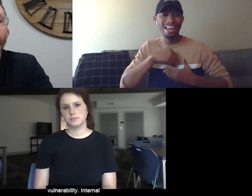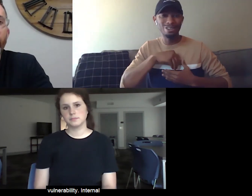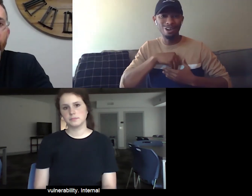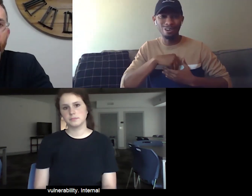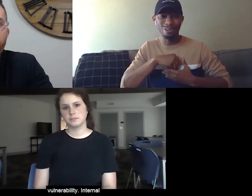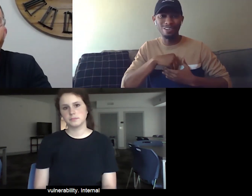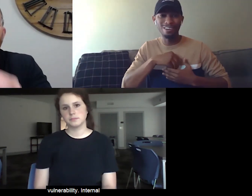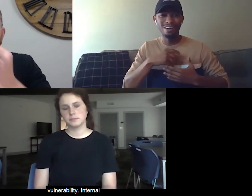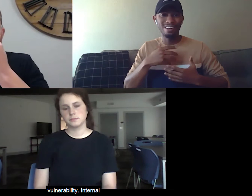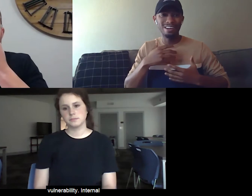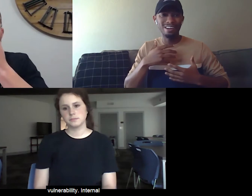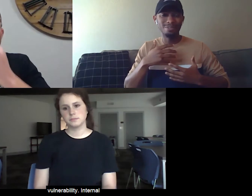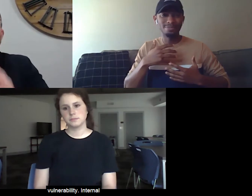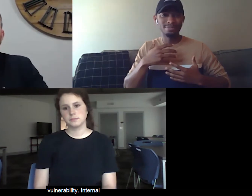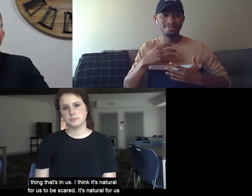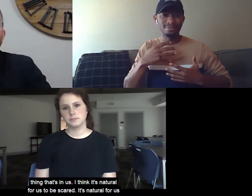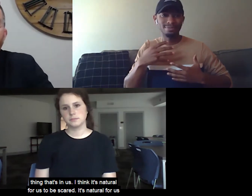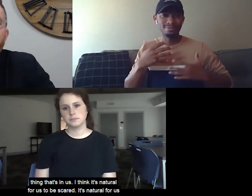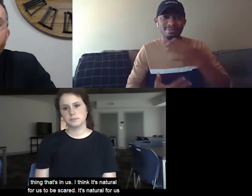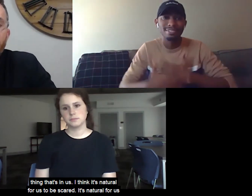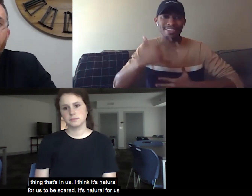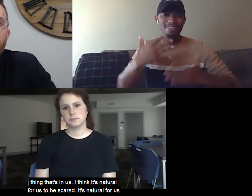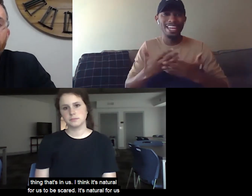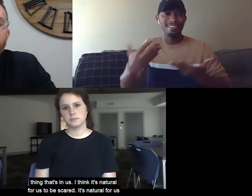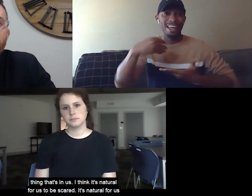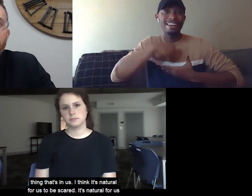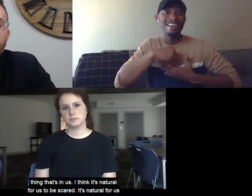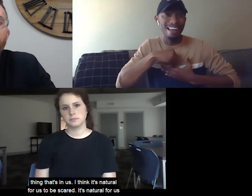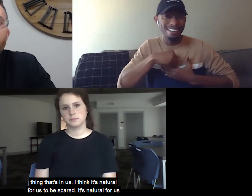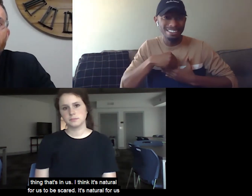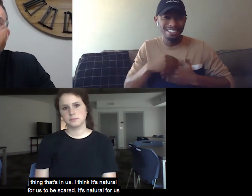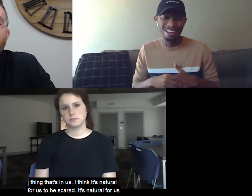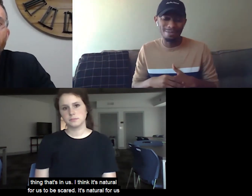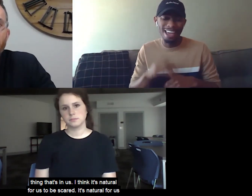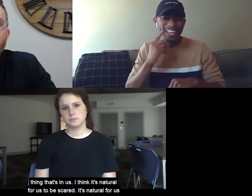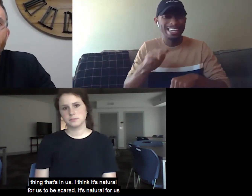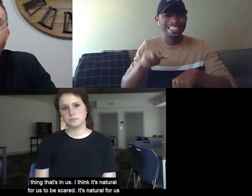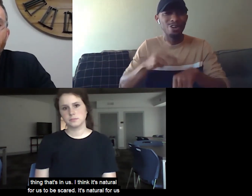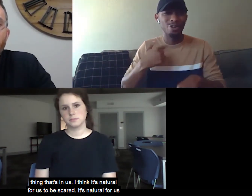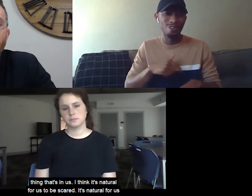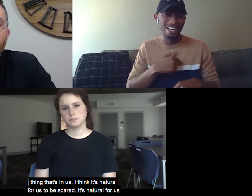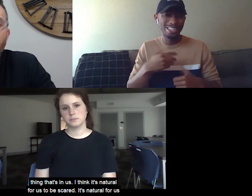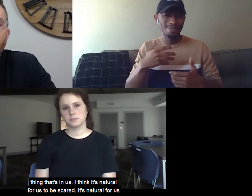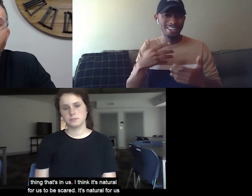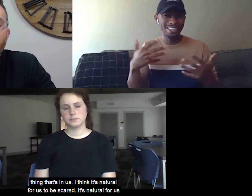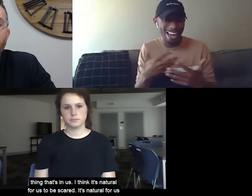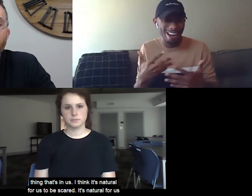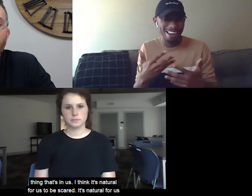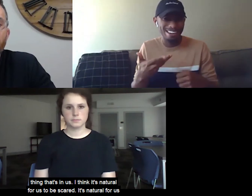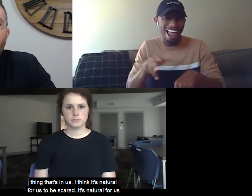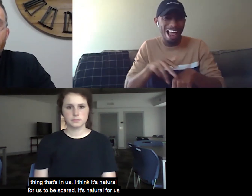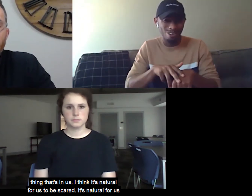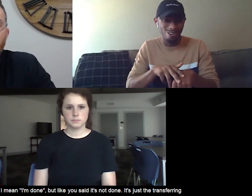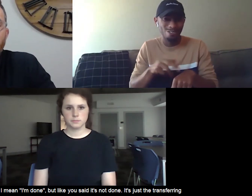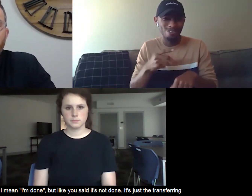vulnerability, internal uh, thing that's in us. I think it's natural for us to be scared.